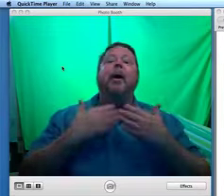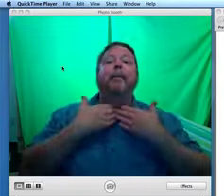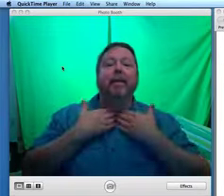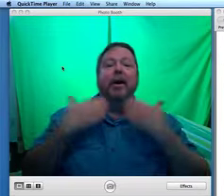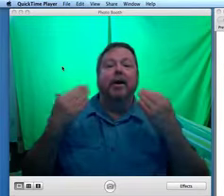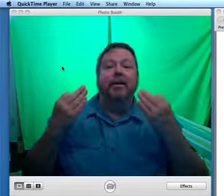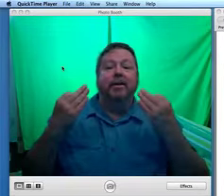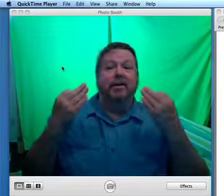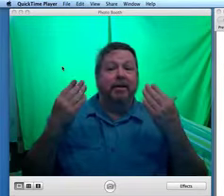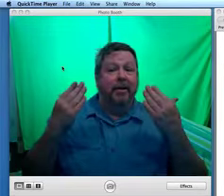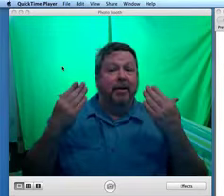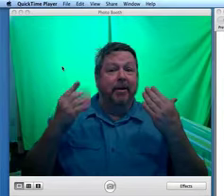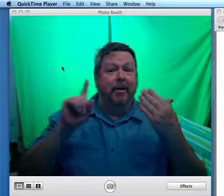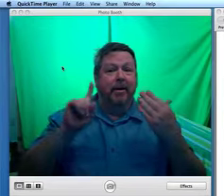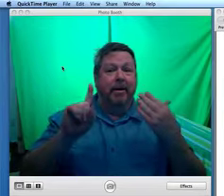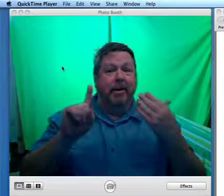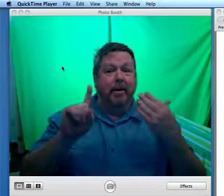Okay. Mist.